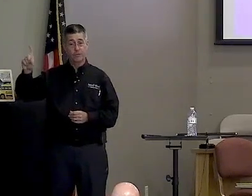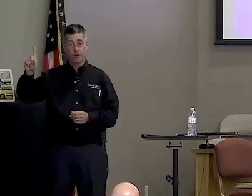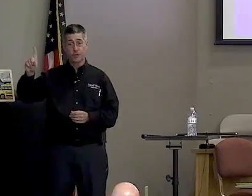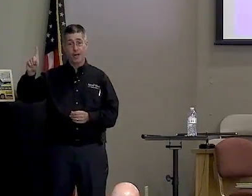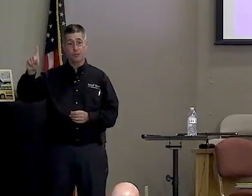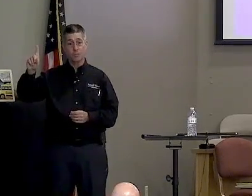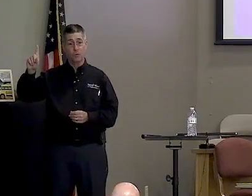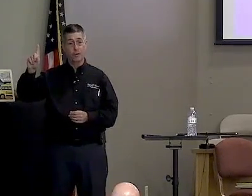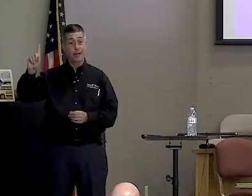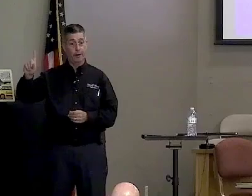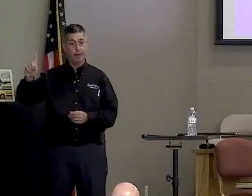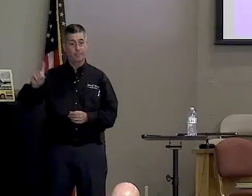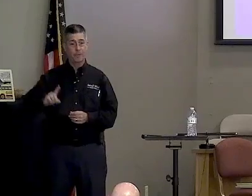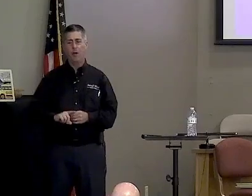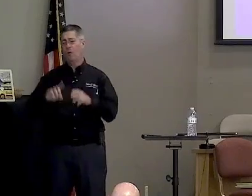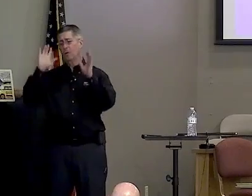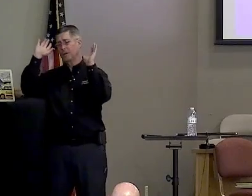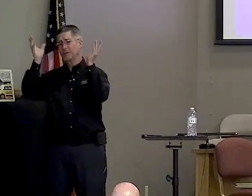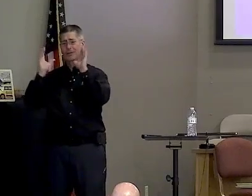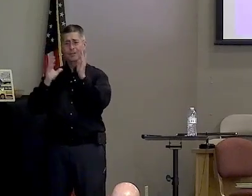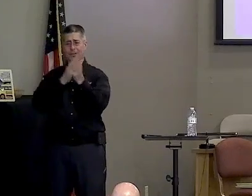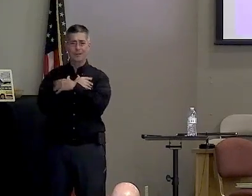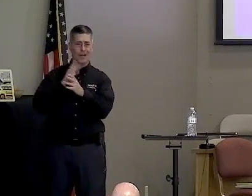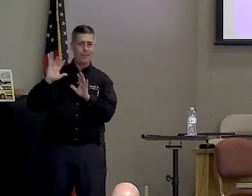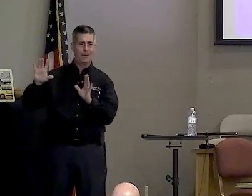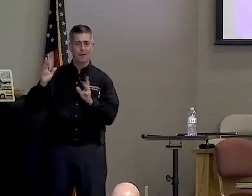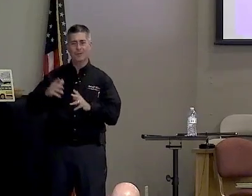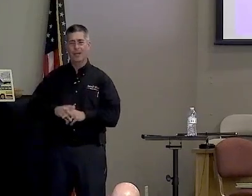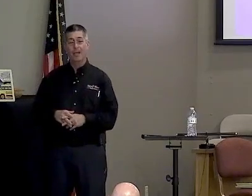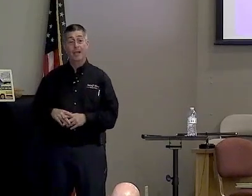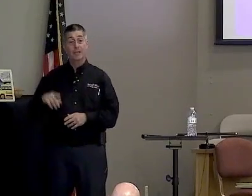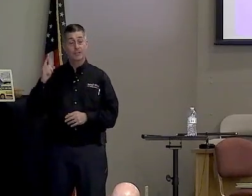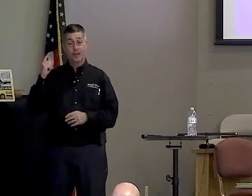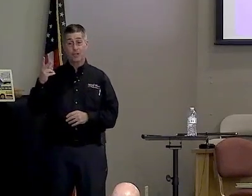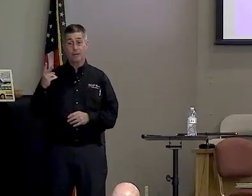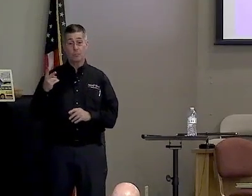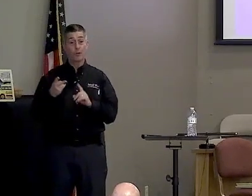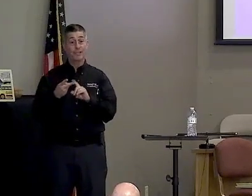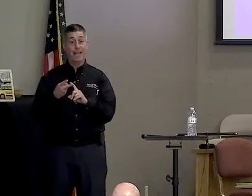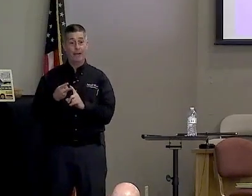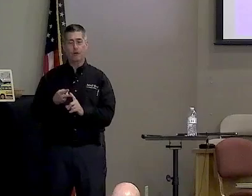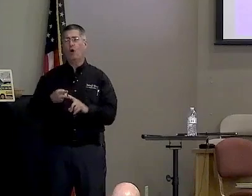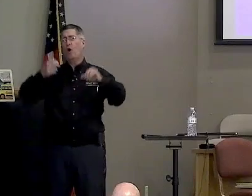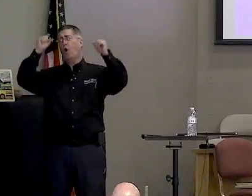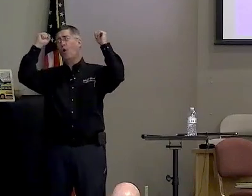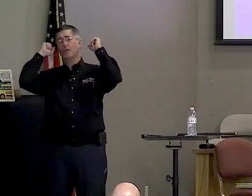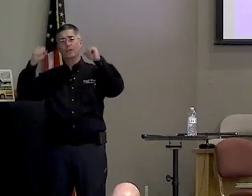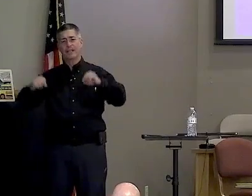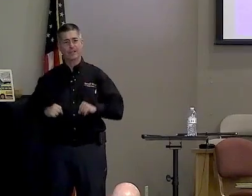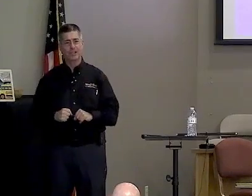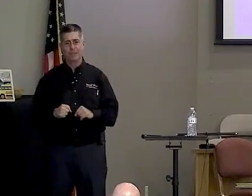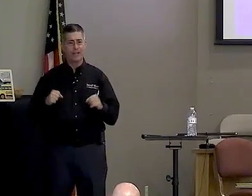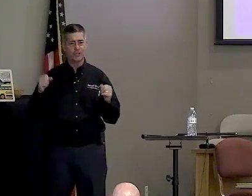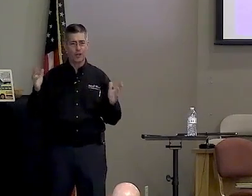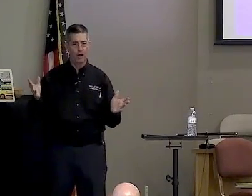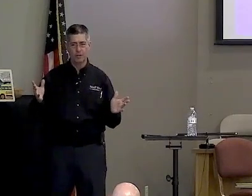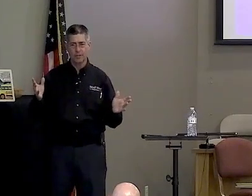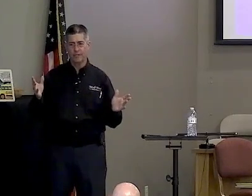first child was born hearing, oh, good, good, good, good, happy, good. The second child was born deaf, oh, you'd think he's giving out cigars if he